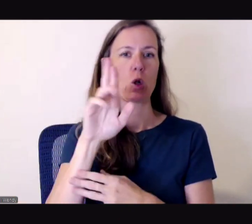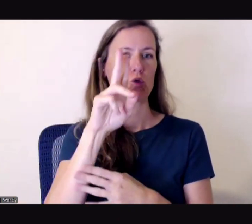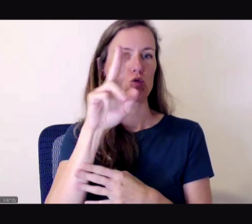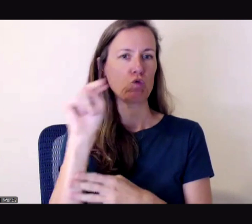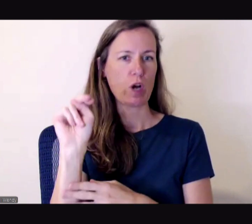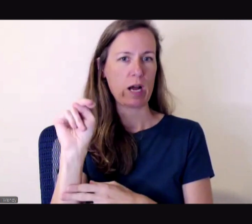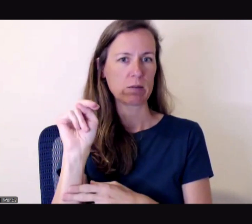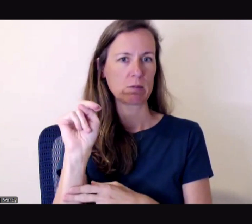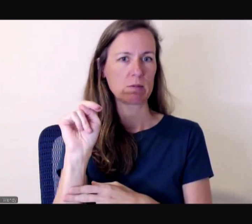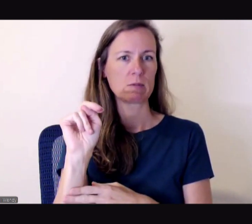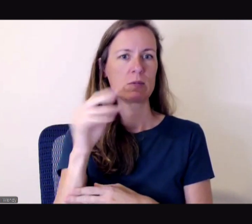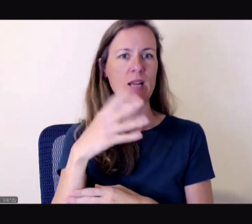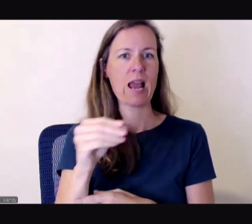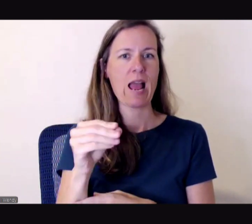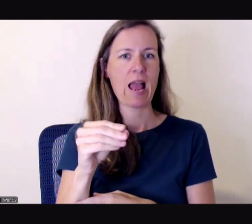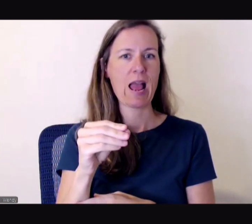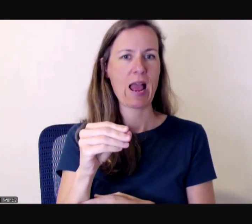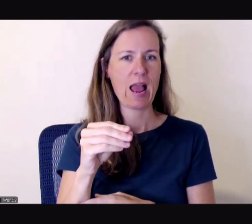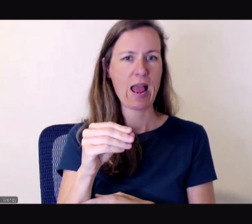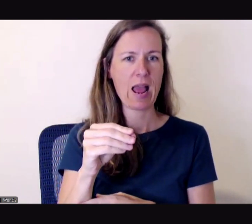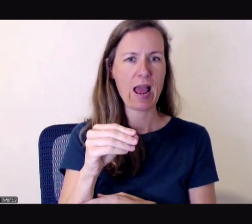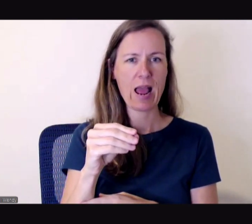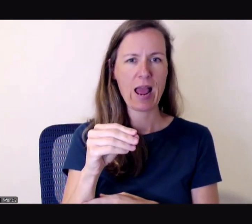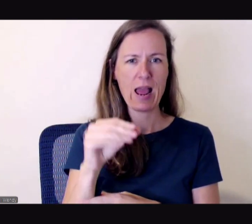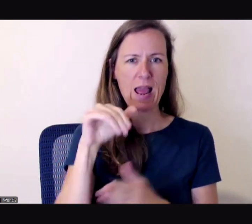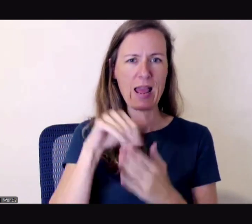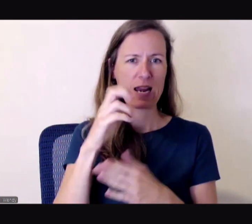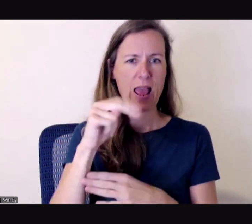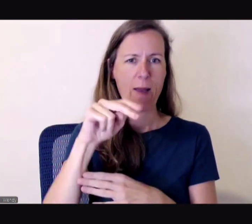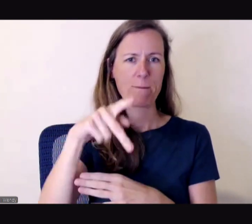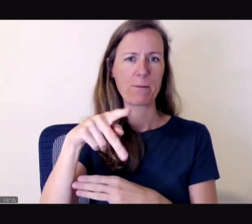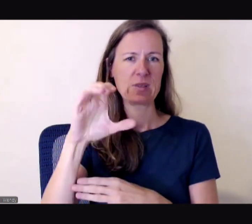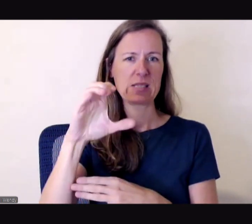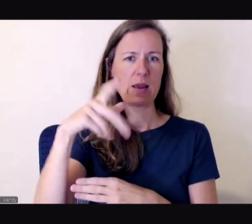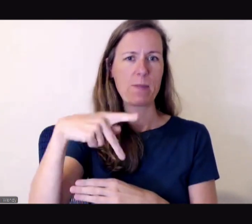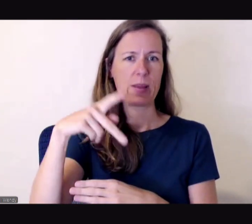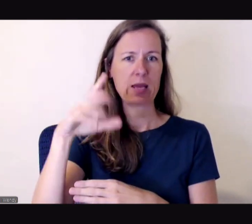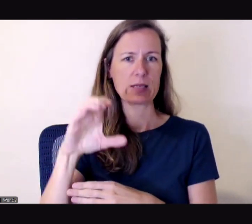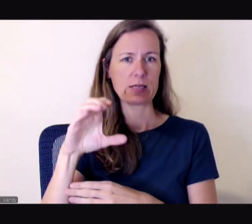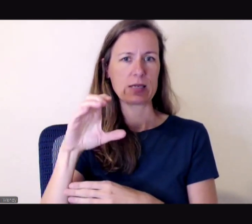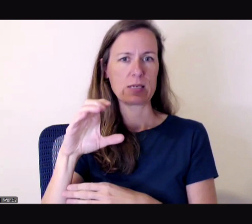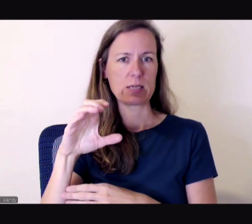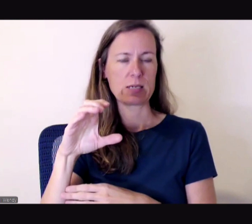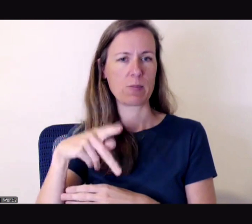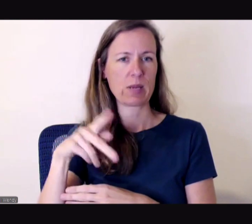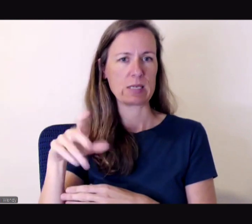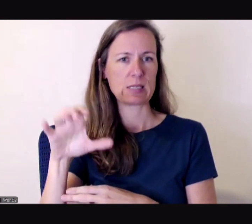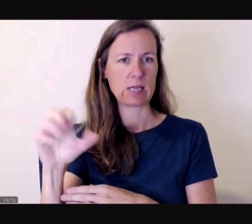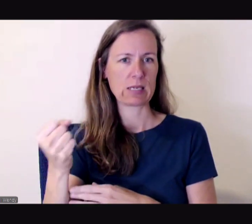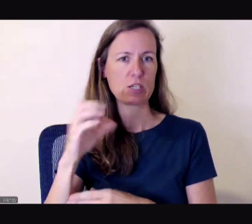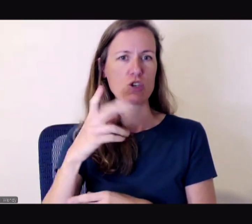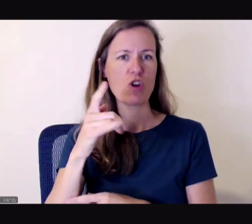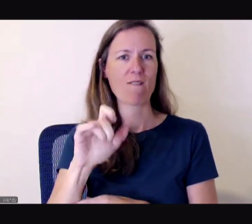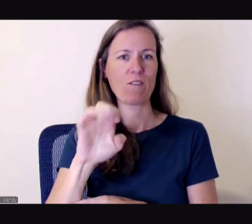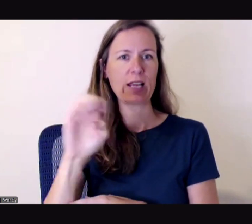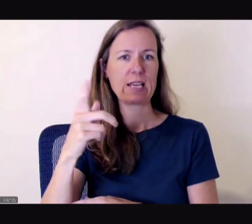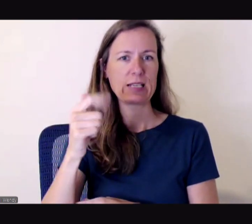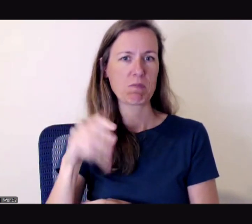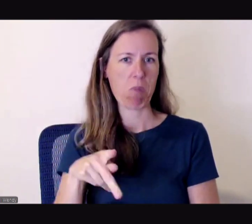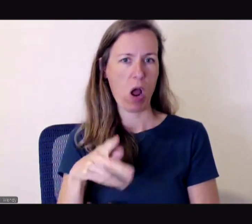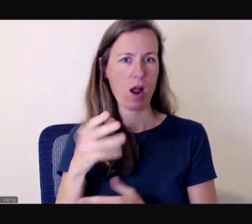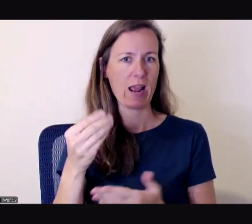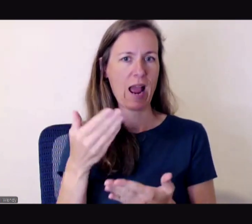eliminate invasive over the course of 2 to 3 years and preserve the tree canopy.